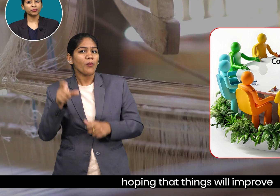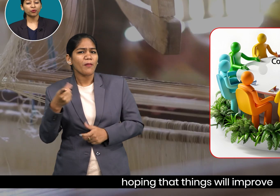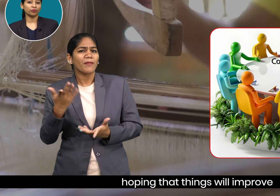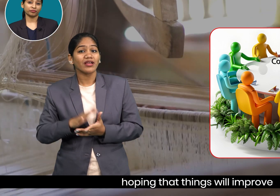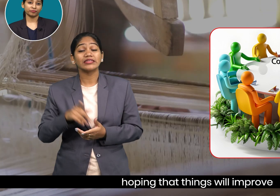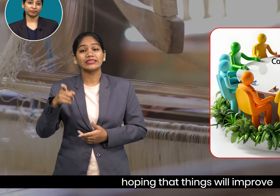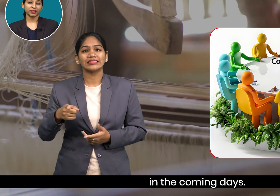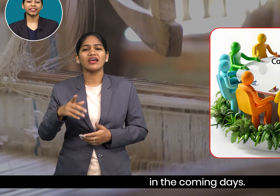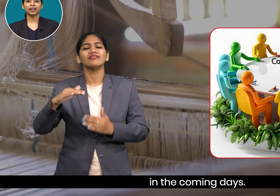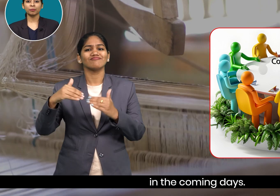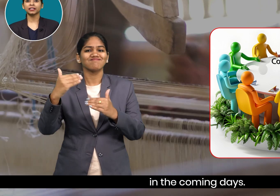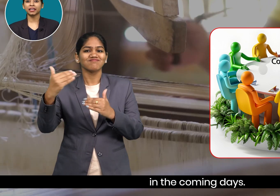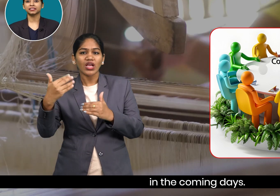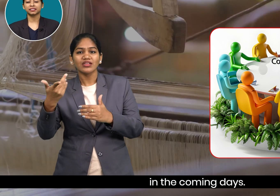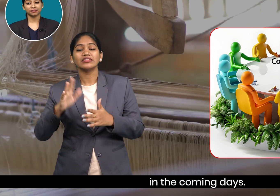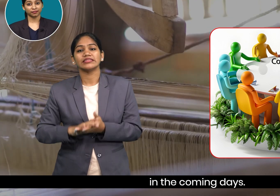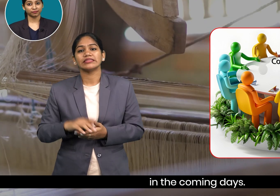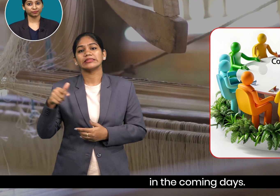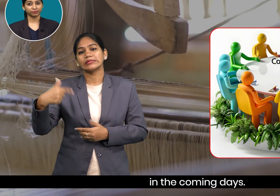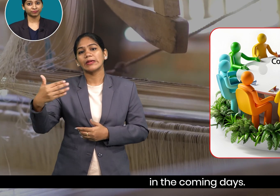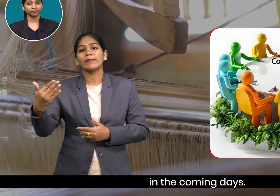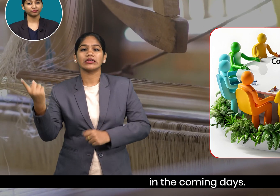will improve in the coming days.